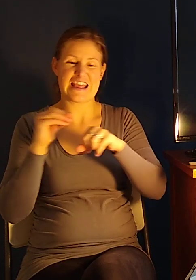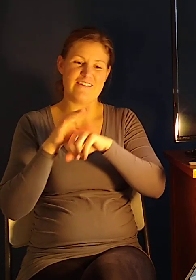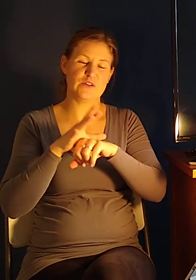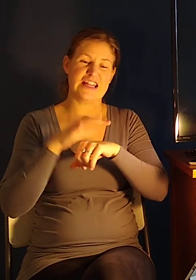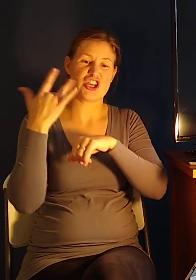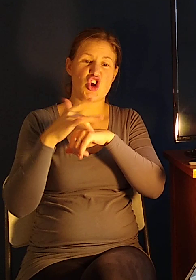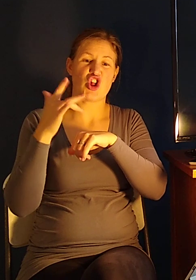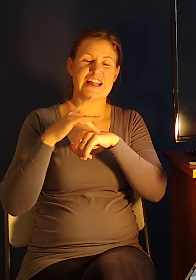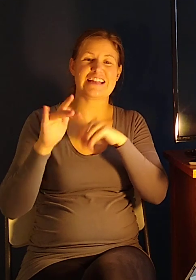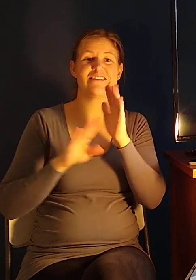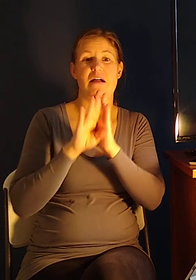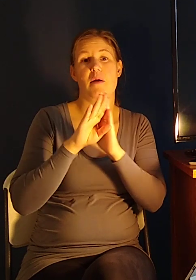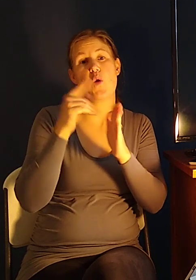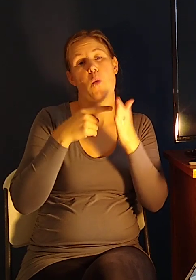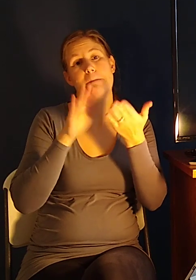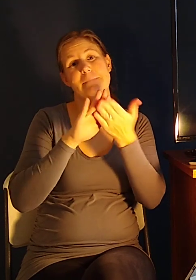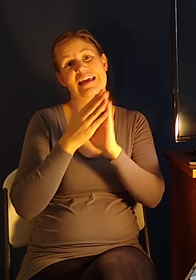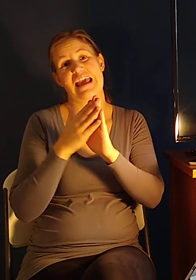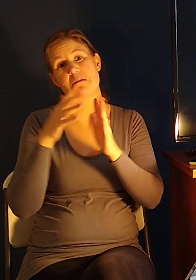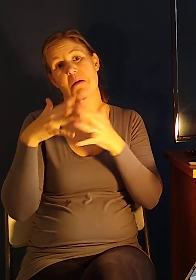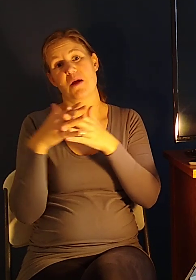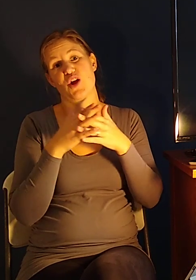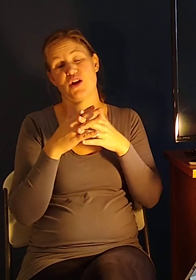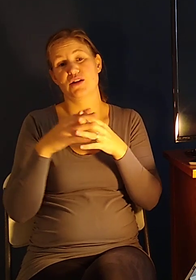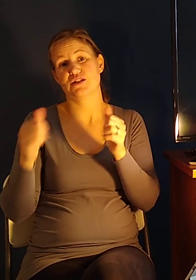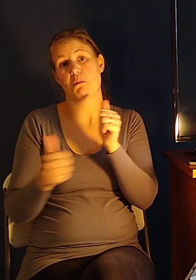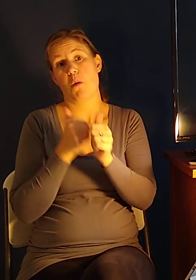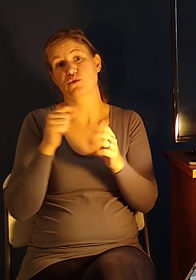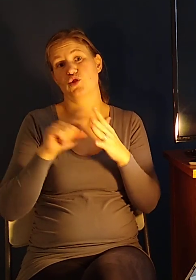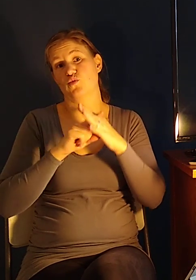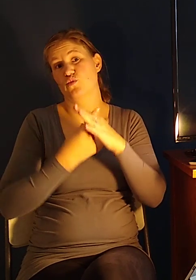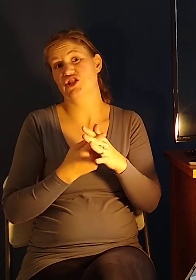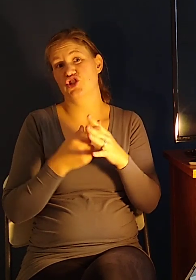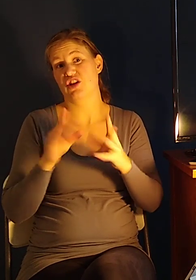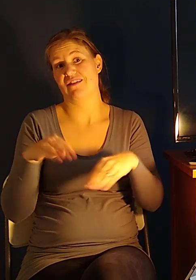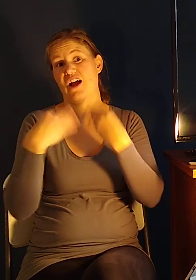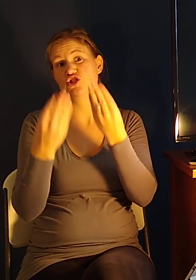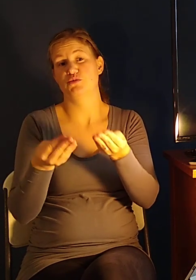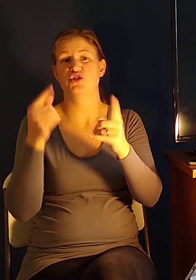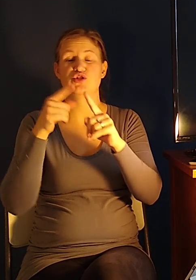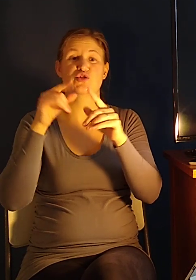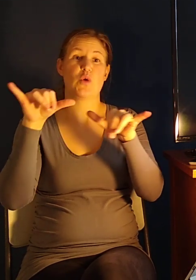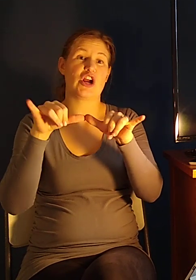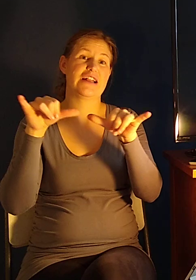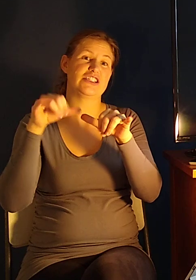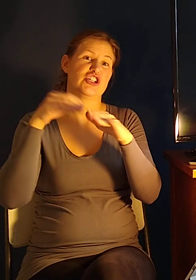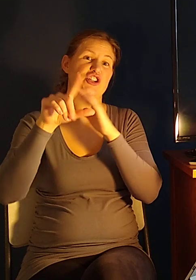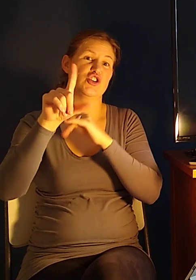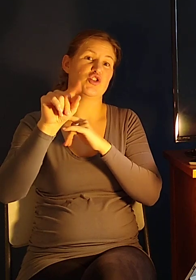what became America's most original contribution to architecture in the 20th century, the skyscraper.